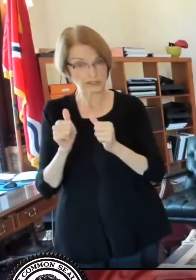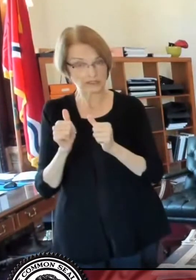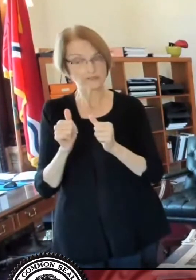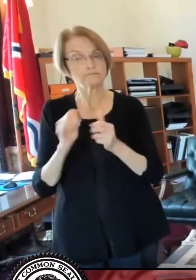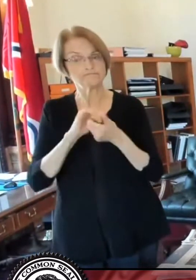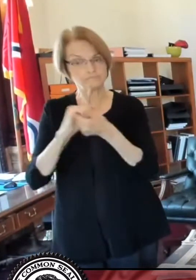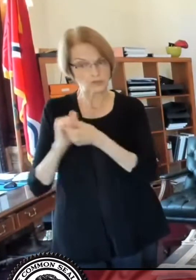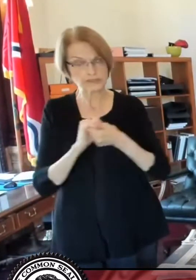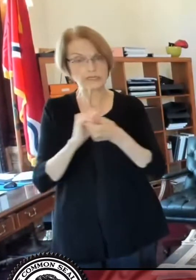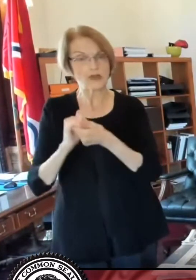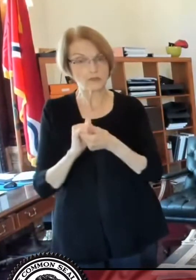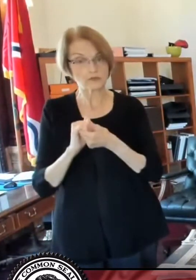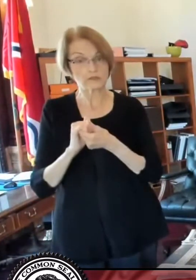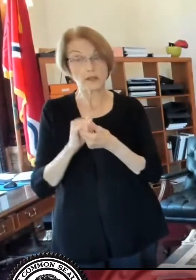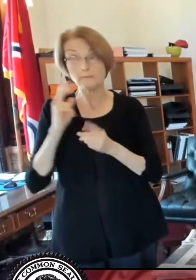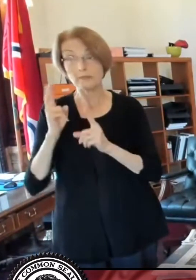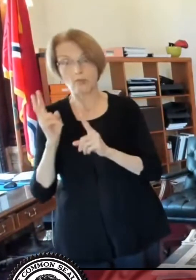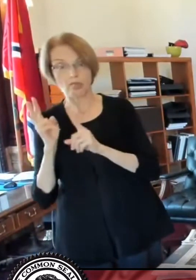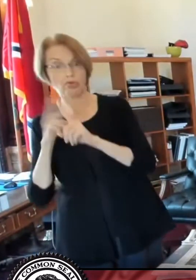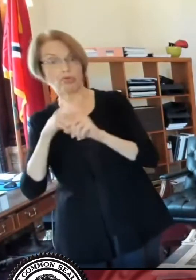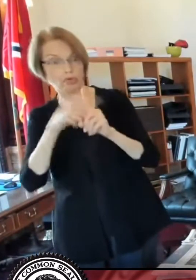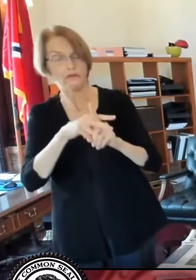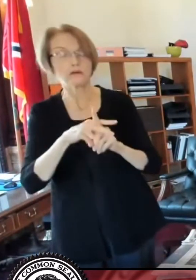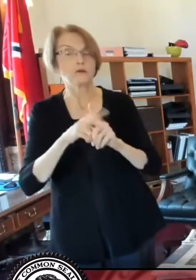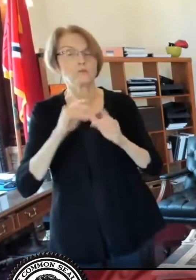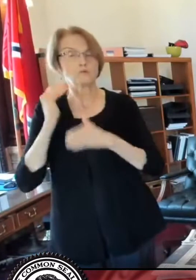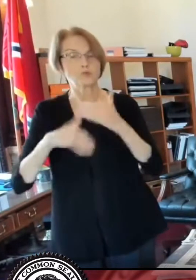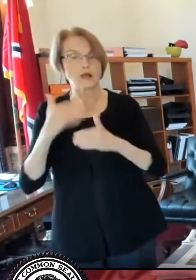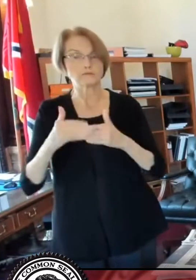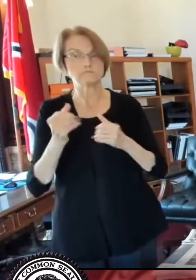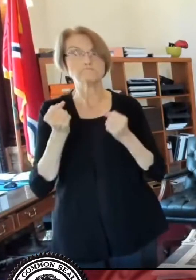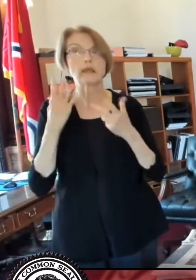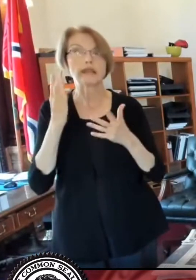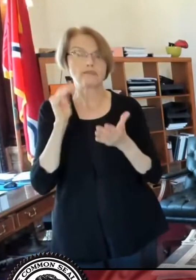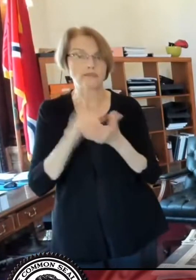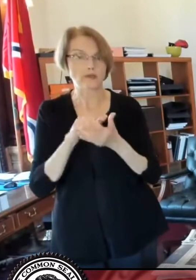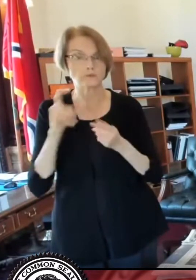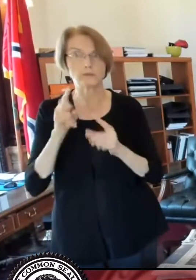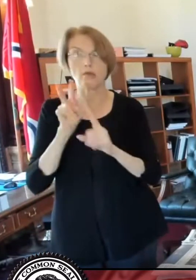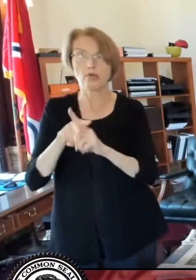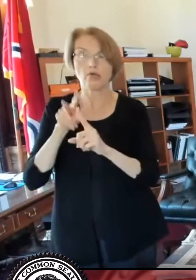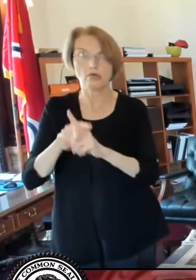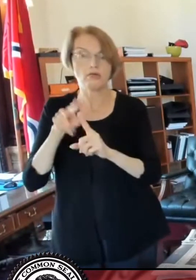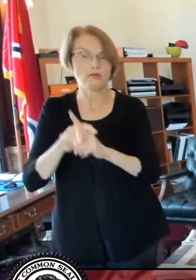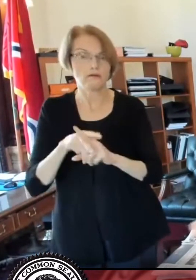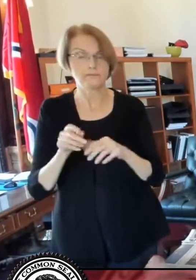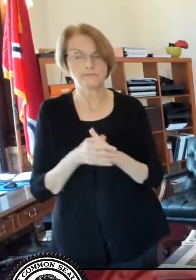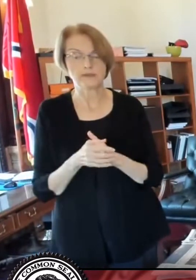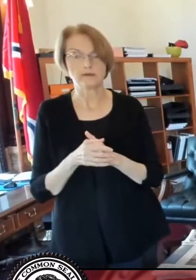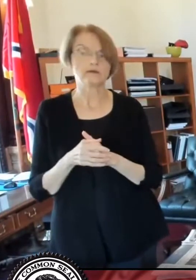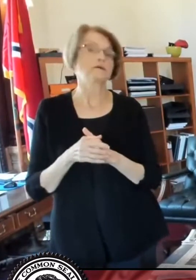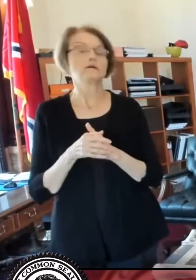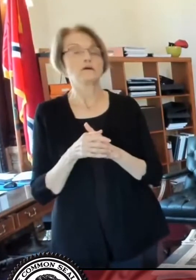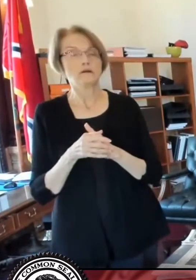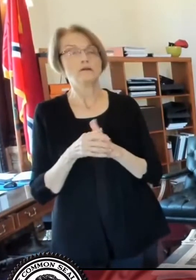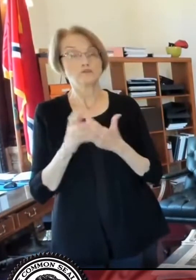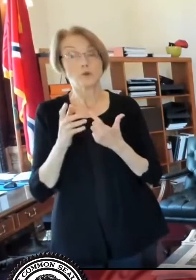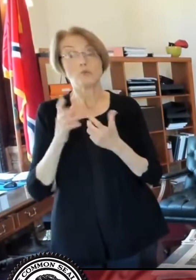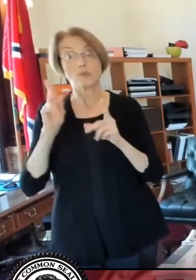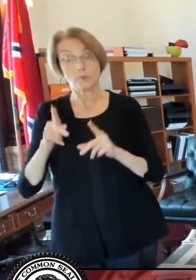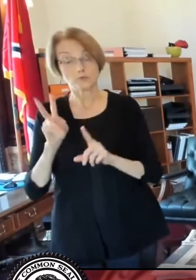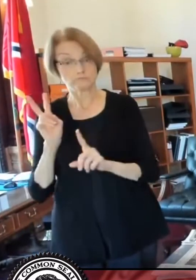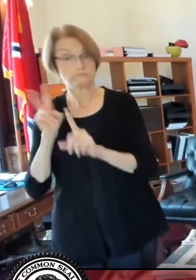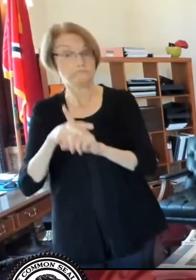those claims. We have thousands of claims, and those claims are verified first with information